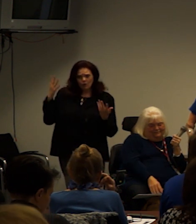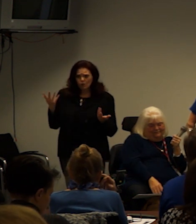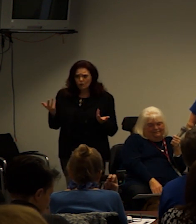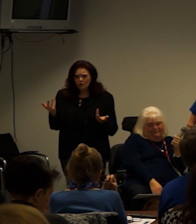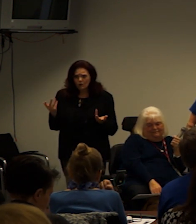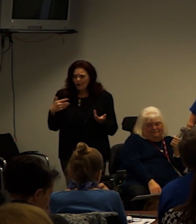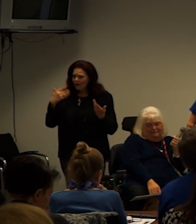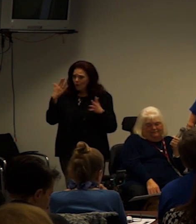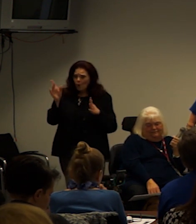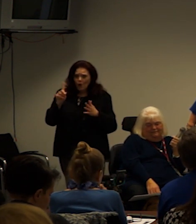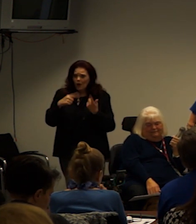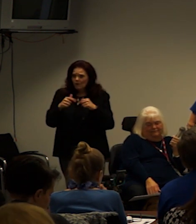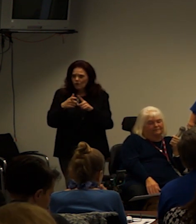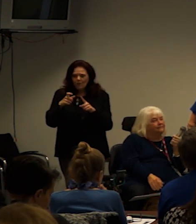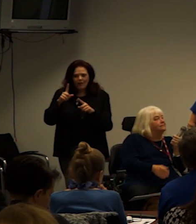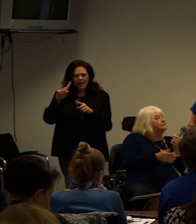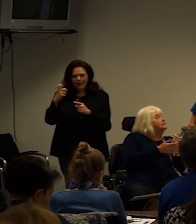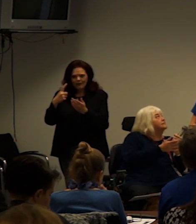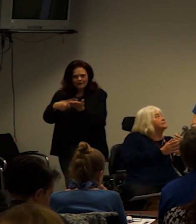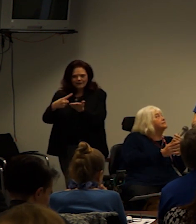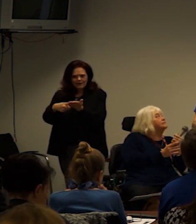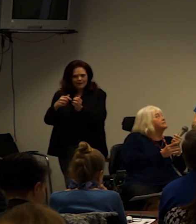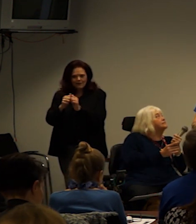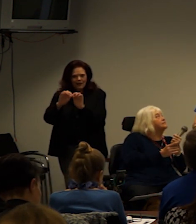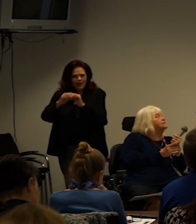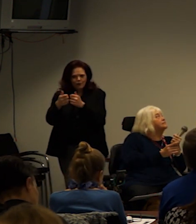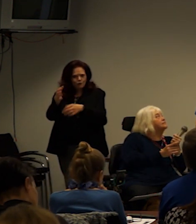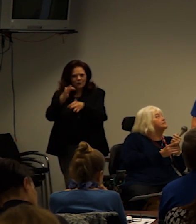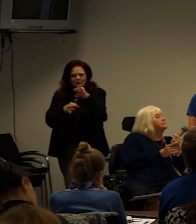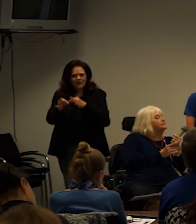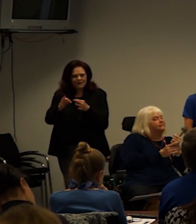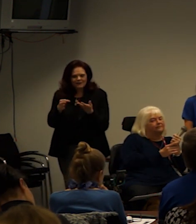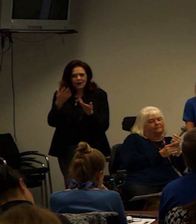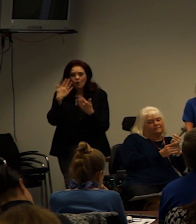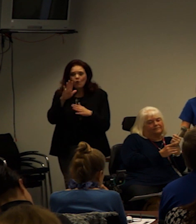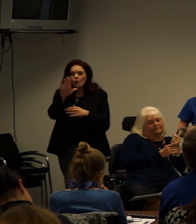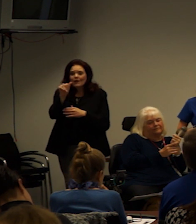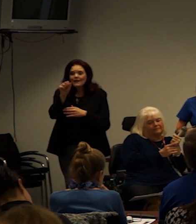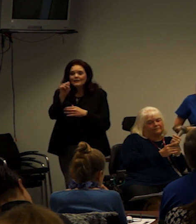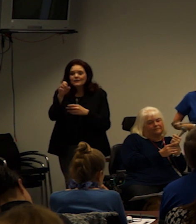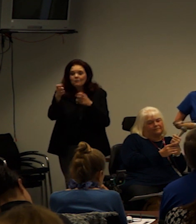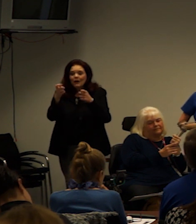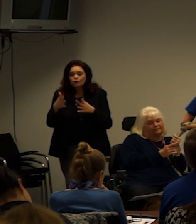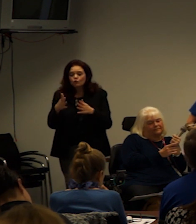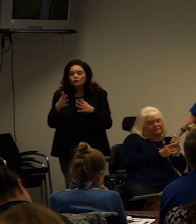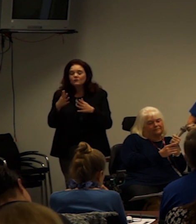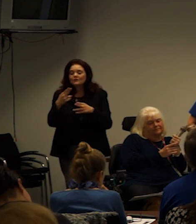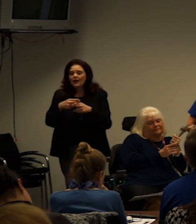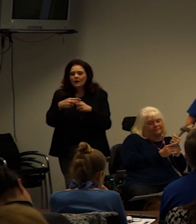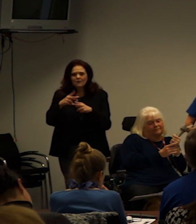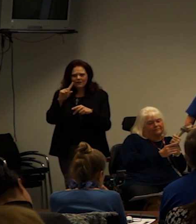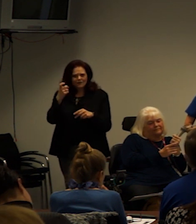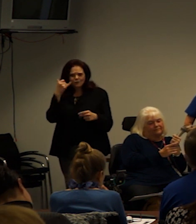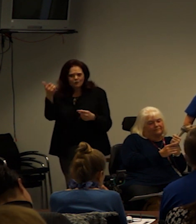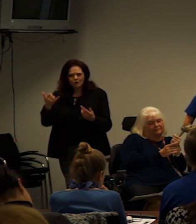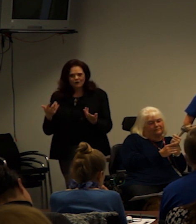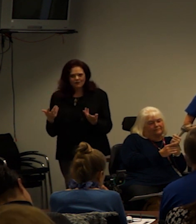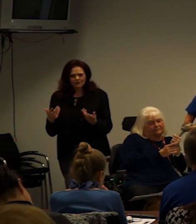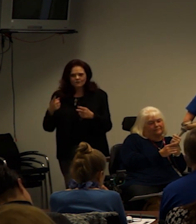where it came from, I can't talk to them about getting it replaced. Or if I don't know your case manager's name, I can't call them and talk to